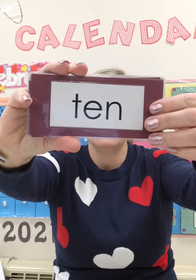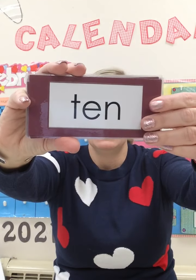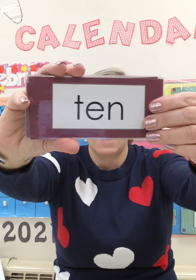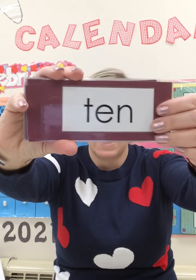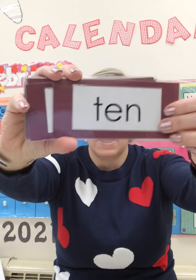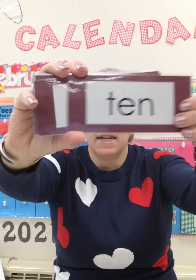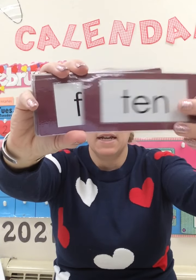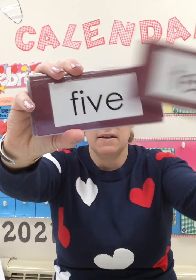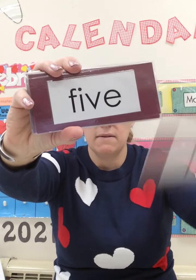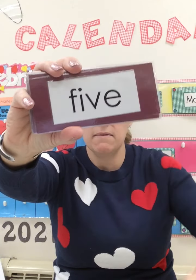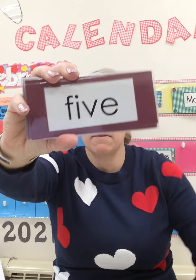10,